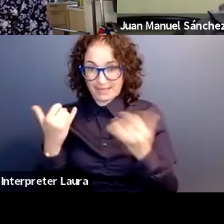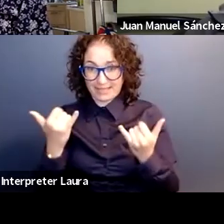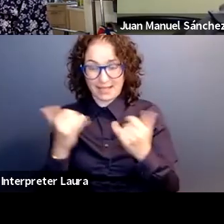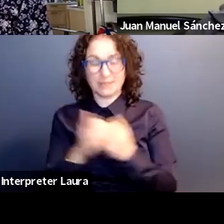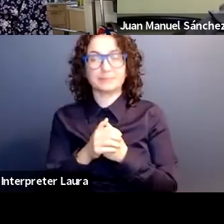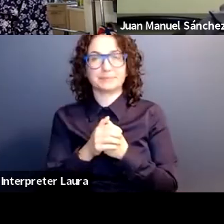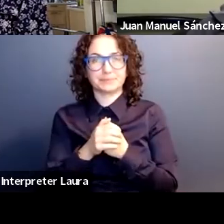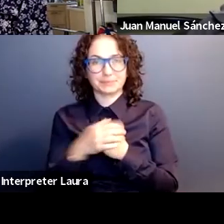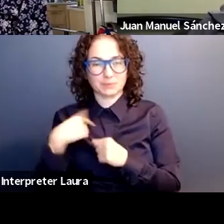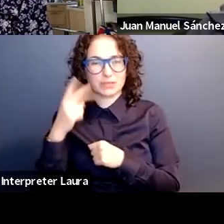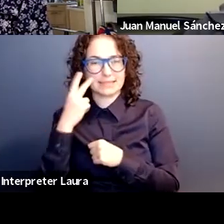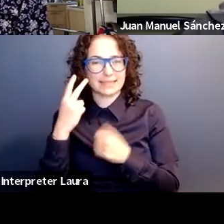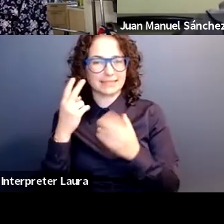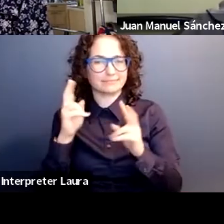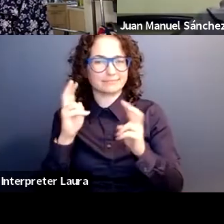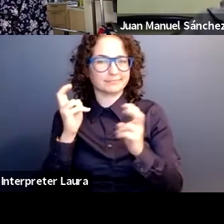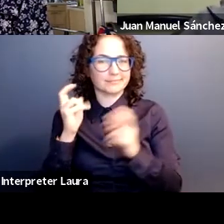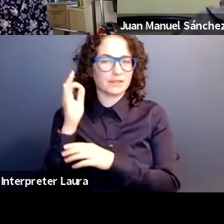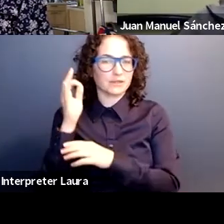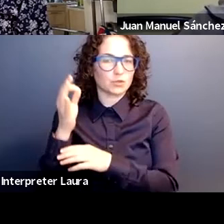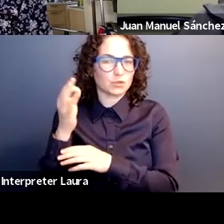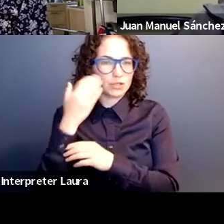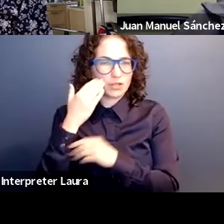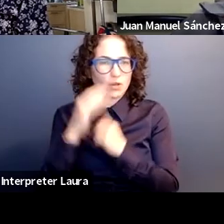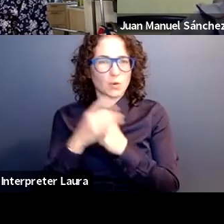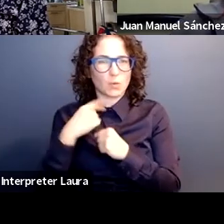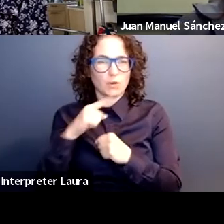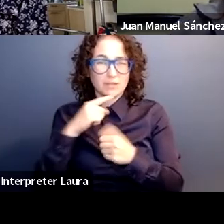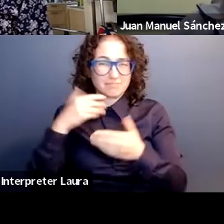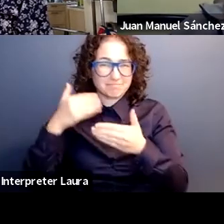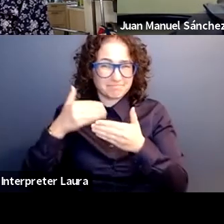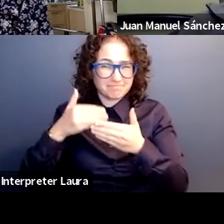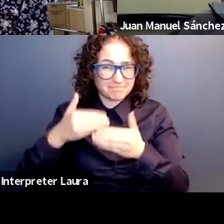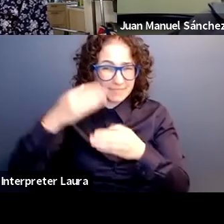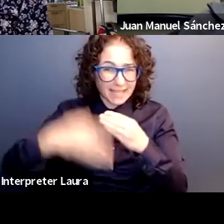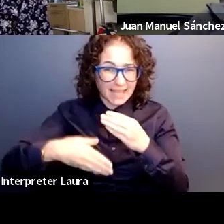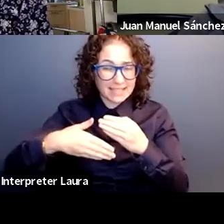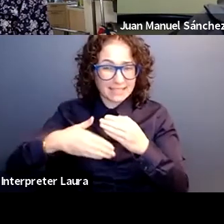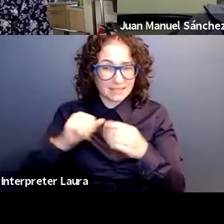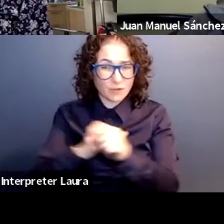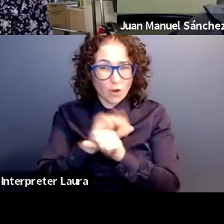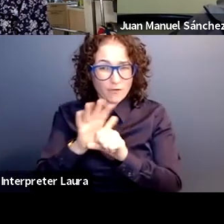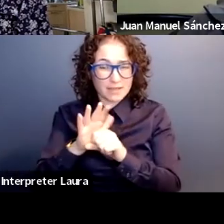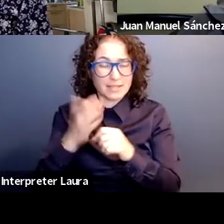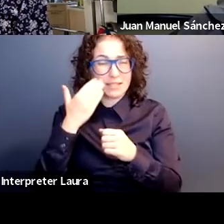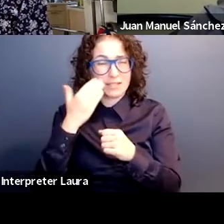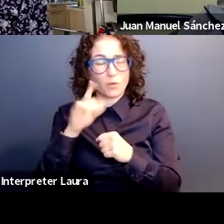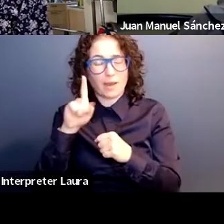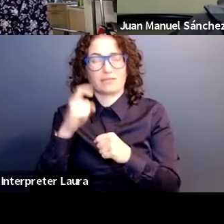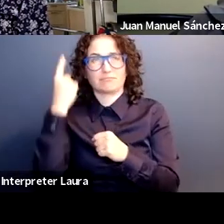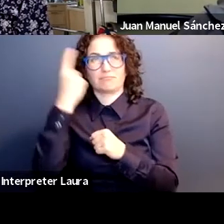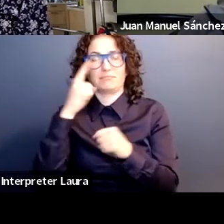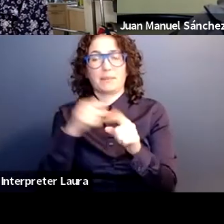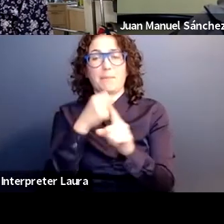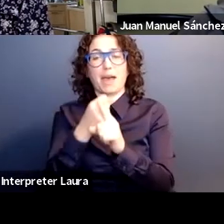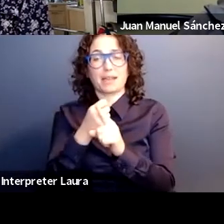seeing kind of the future nearing the end of the pandemic, and we're all hopeful for that, we have to think about the impacts that this has had